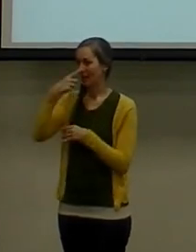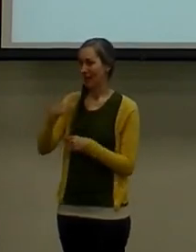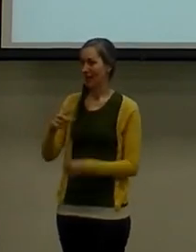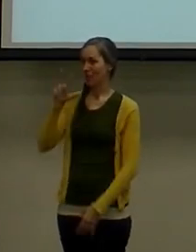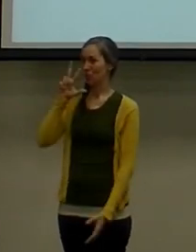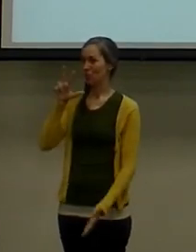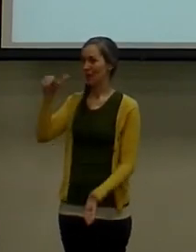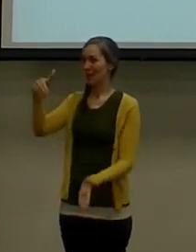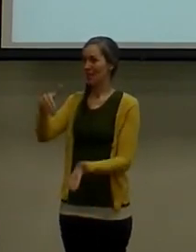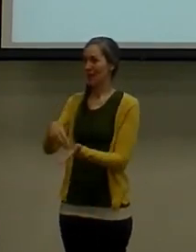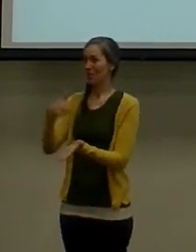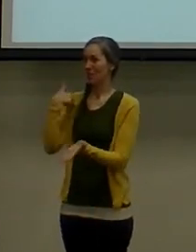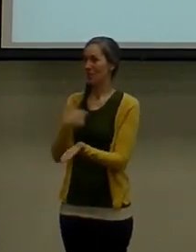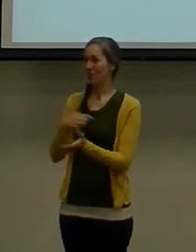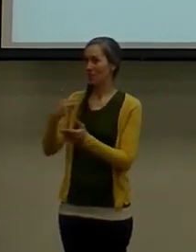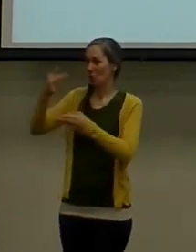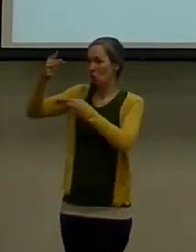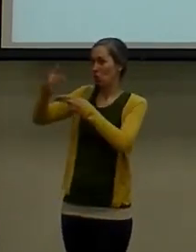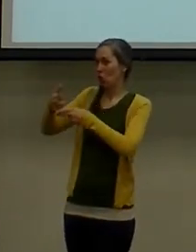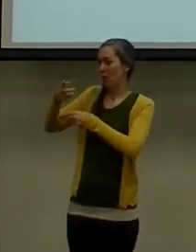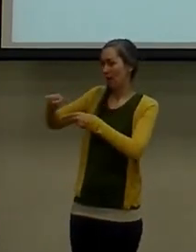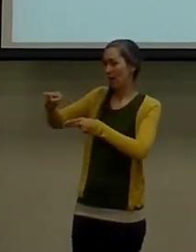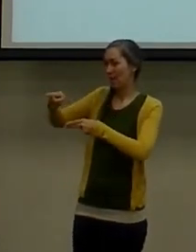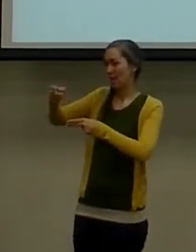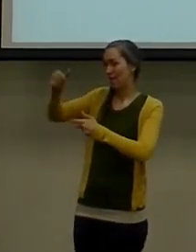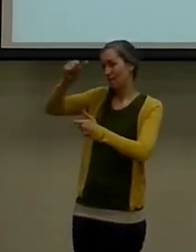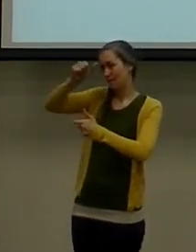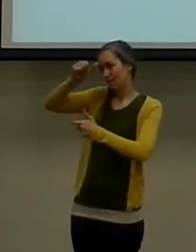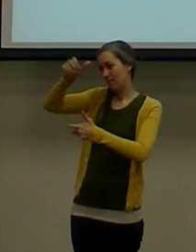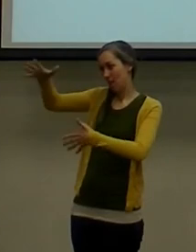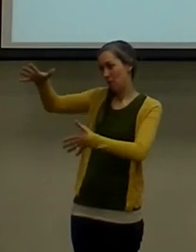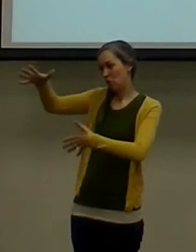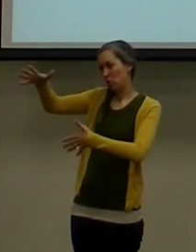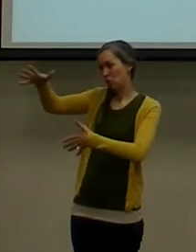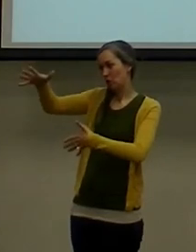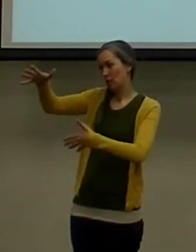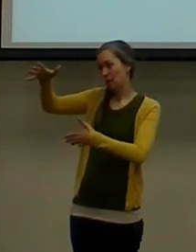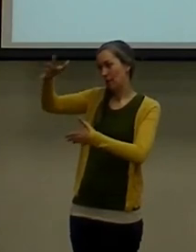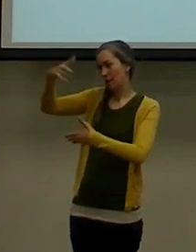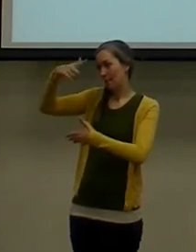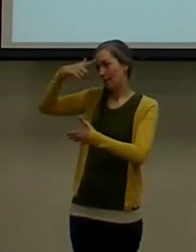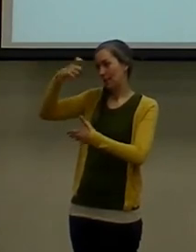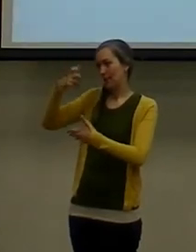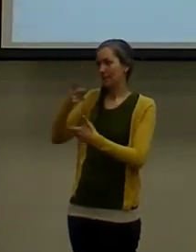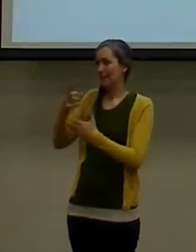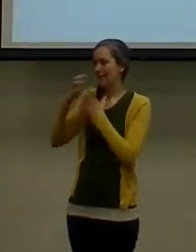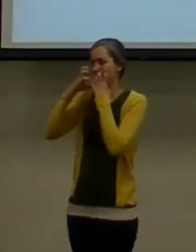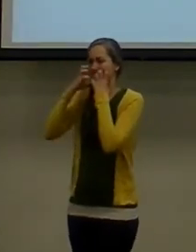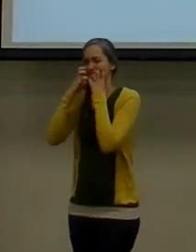Father. Not Heavenly Father, but a man we love dearly.